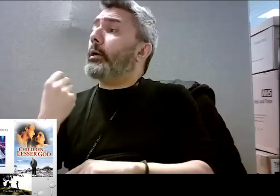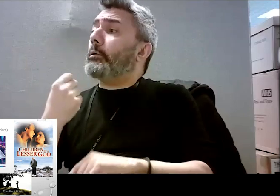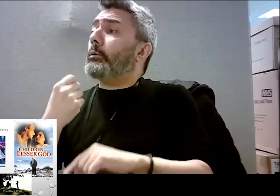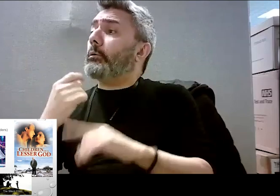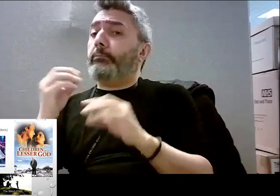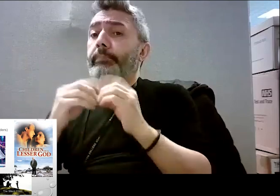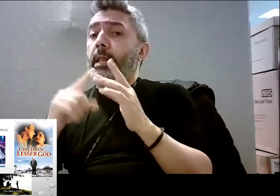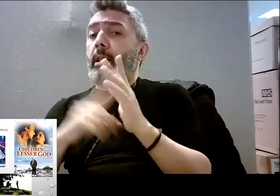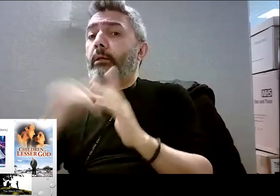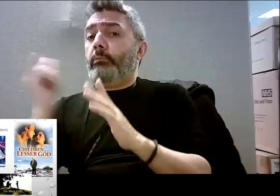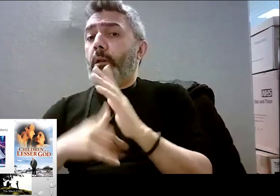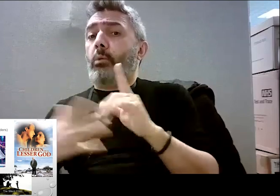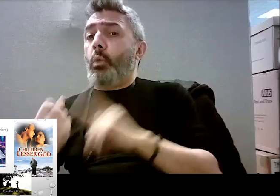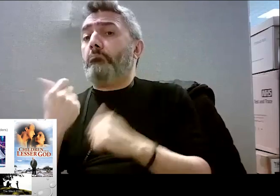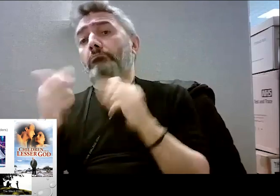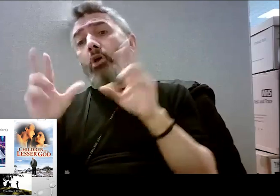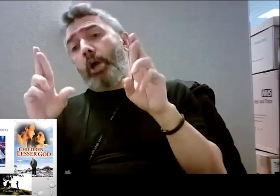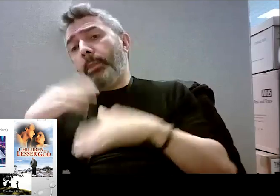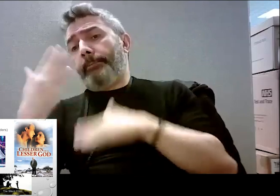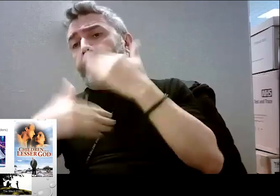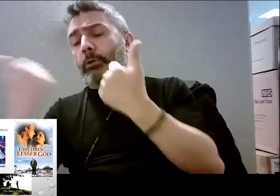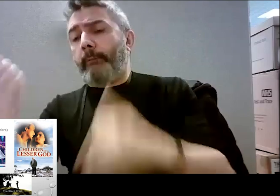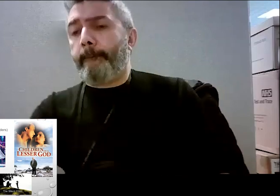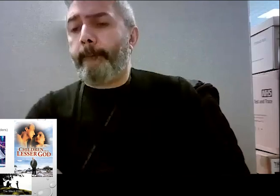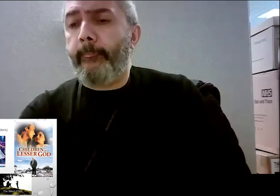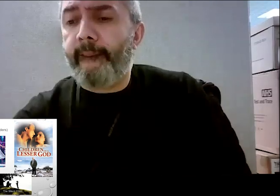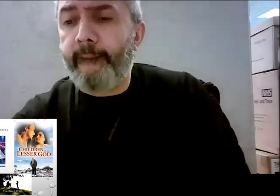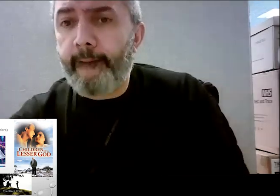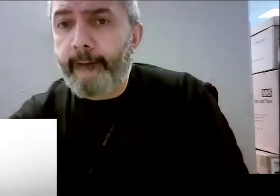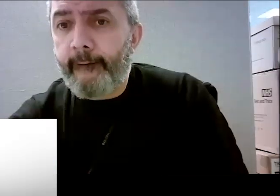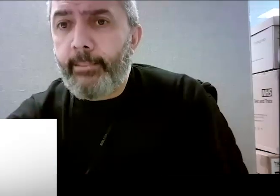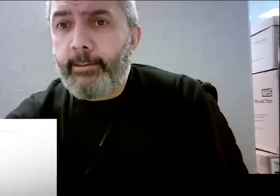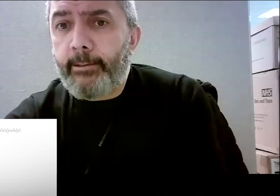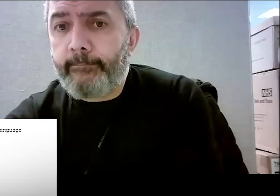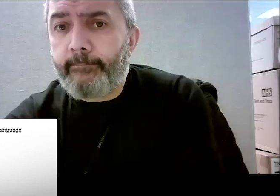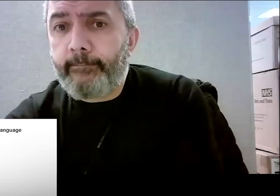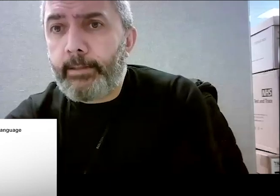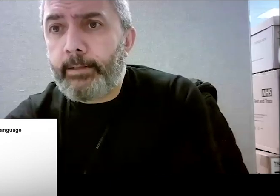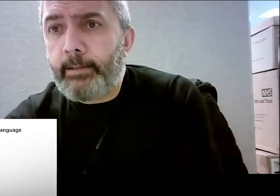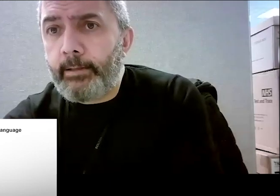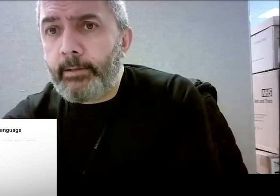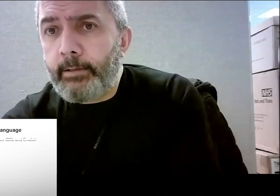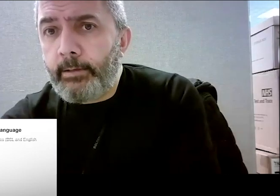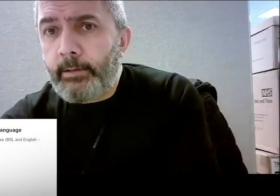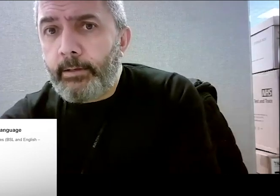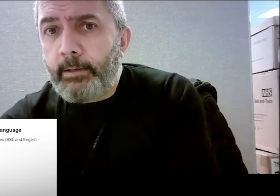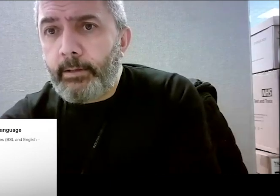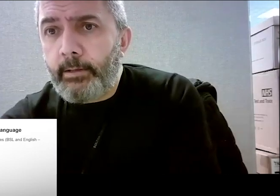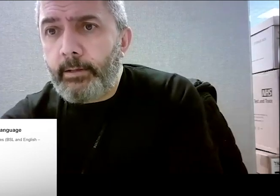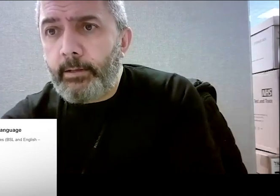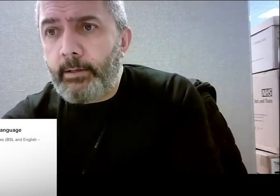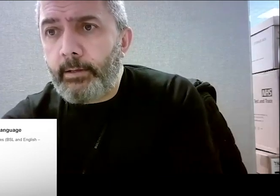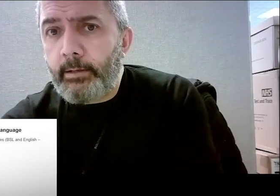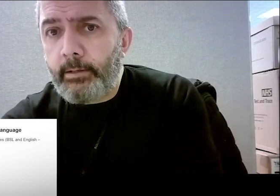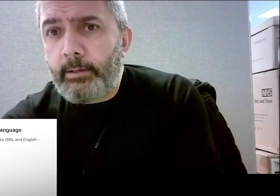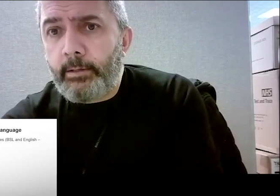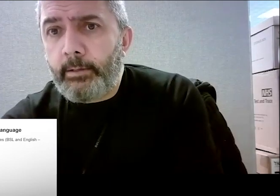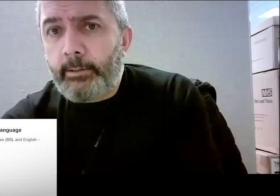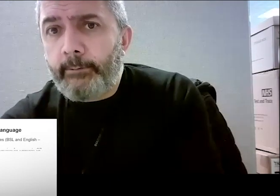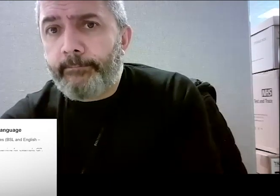the parents' evenings. But hopefully, with the new BSL bill in London, this will improve things for a lot of deaf